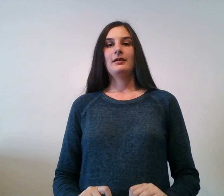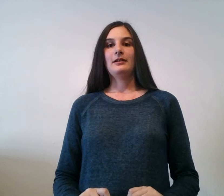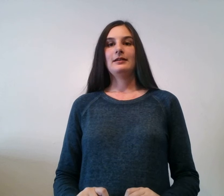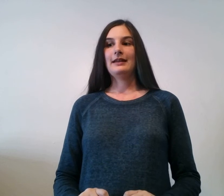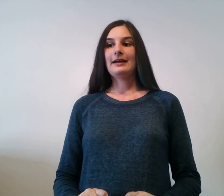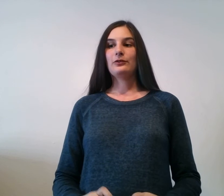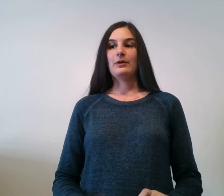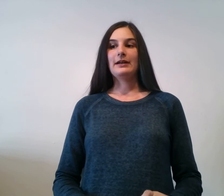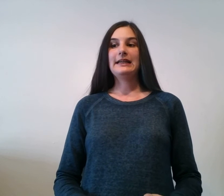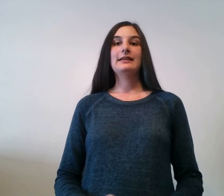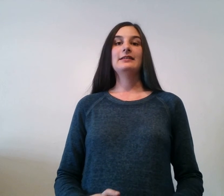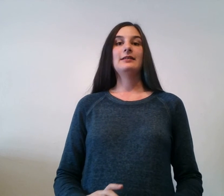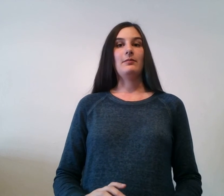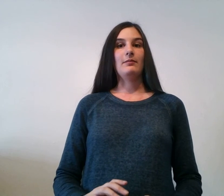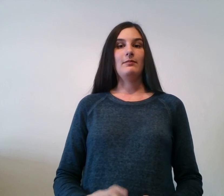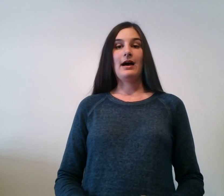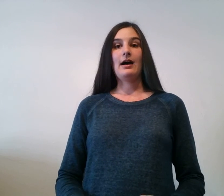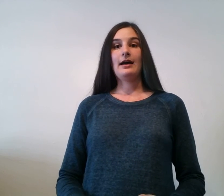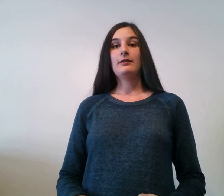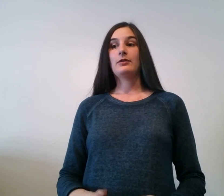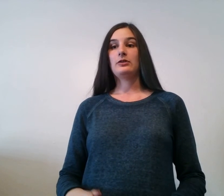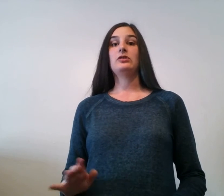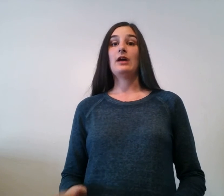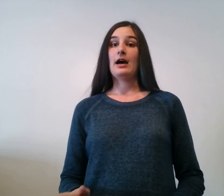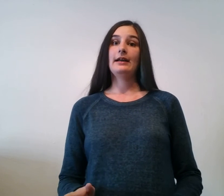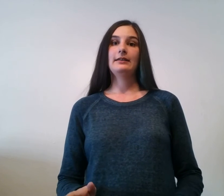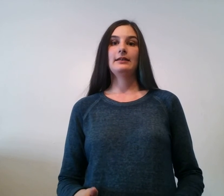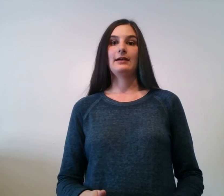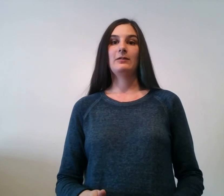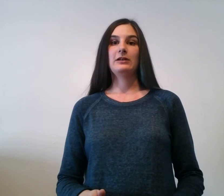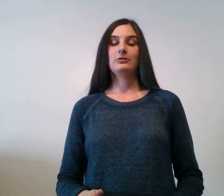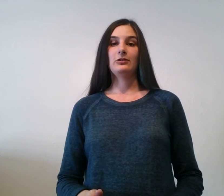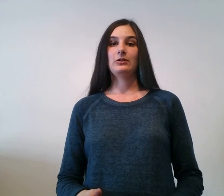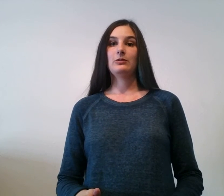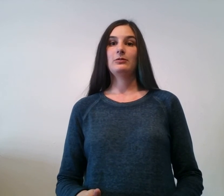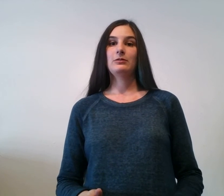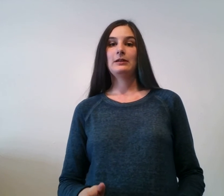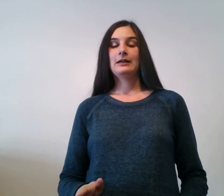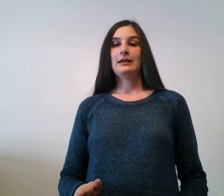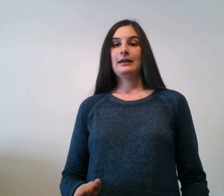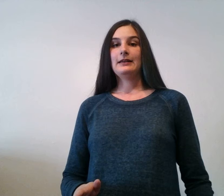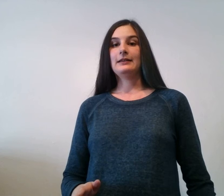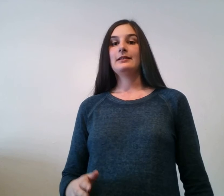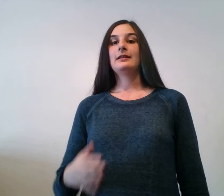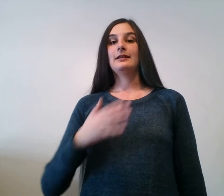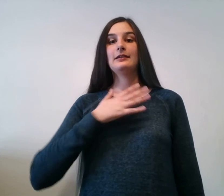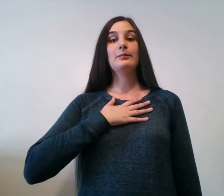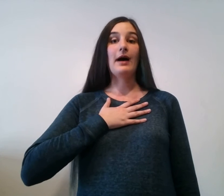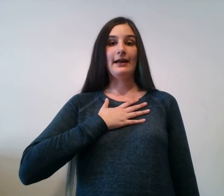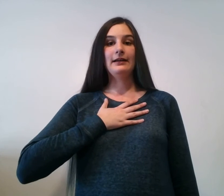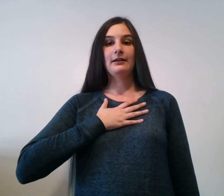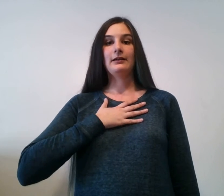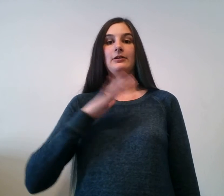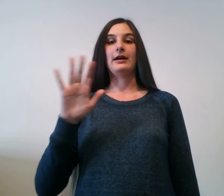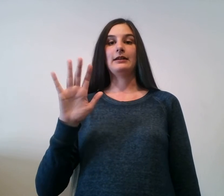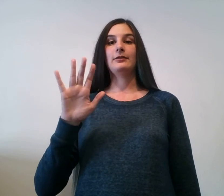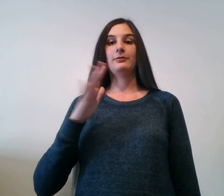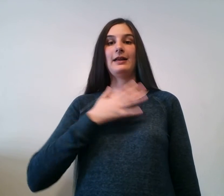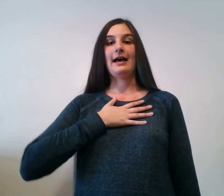The next one is my versus I that I wanted to show you. This is my, your hands flat on